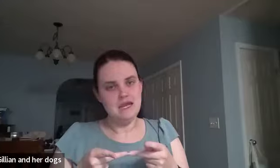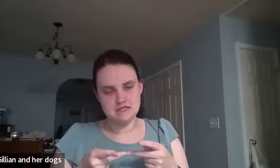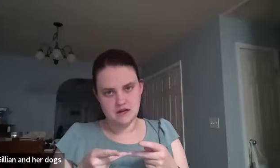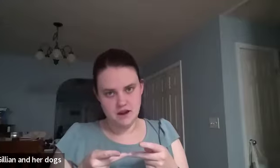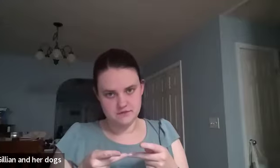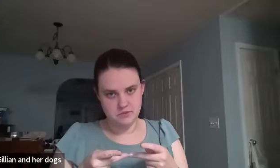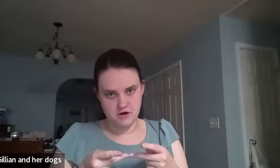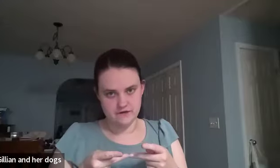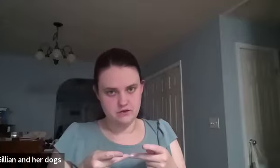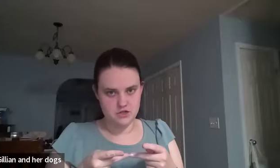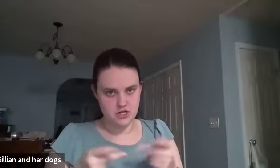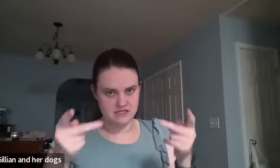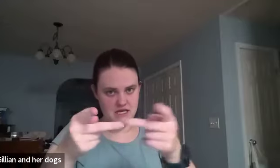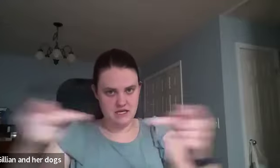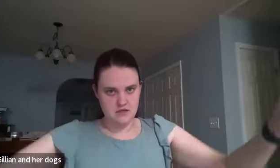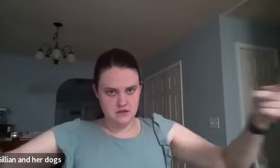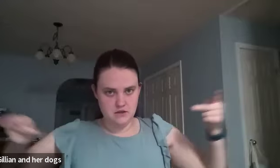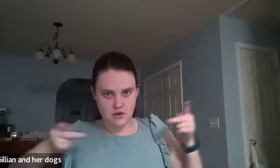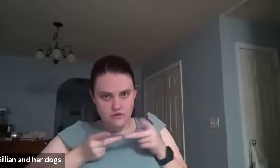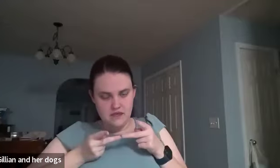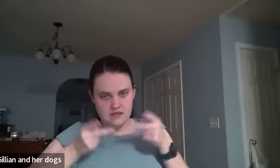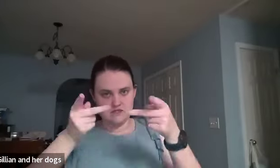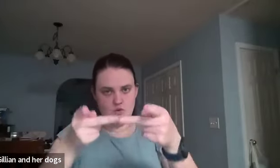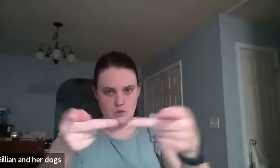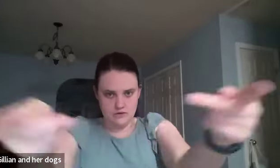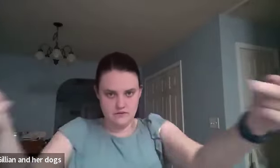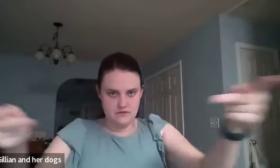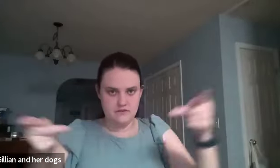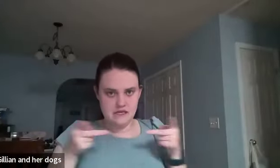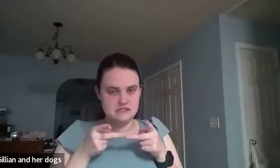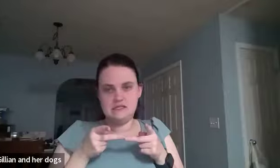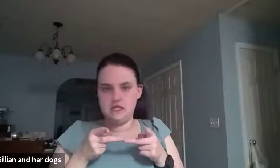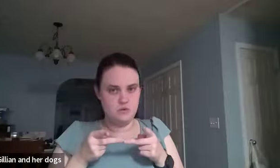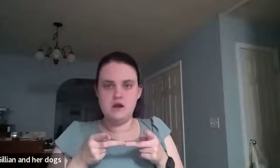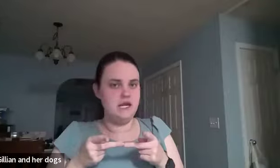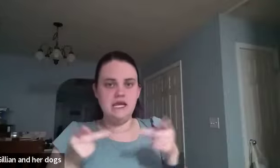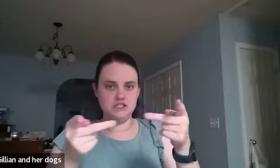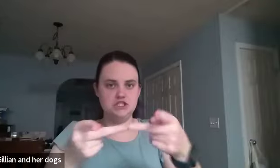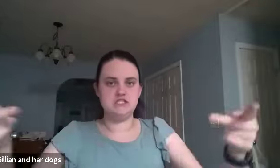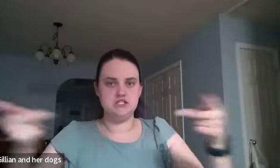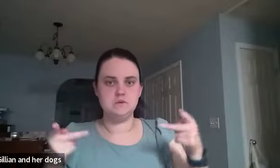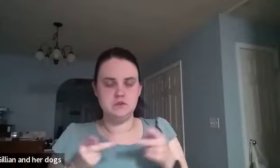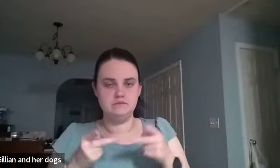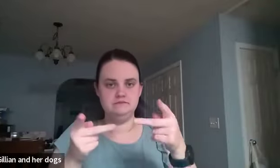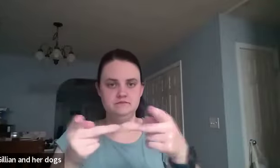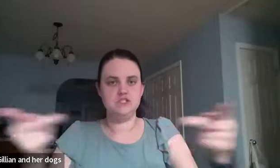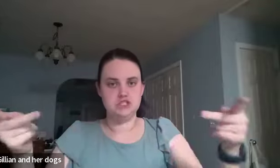It does not have to be perfect. We're not trying to say this or this, either one. It's just a general